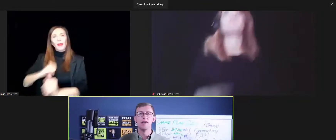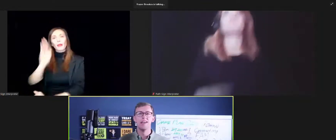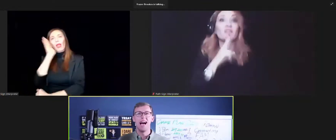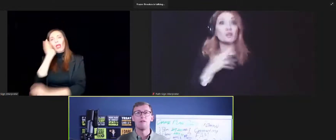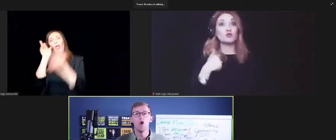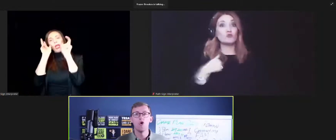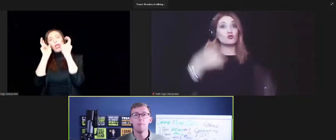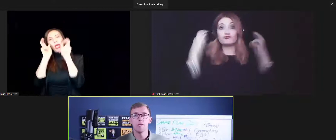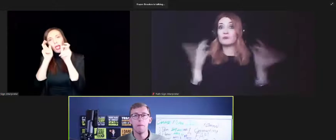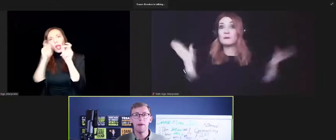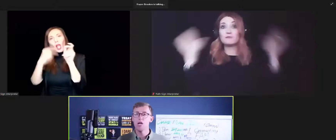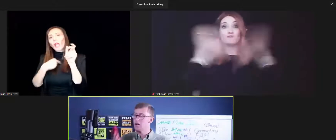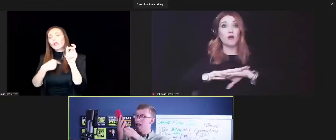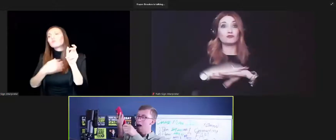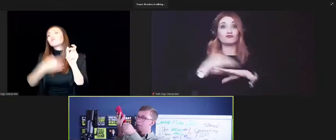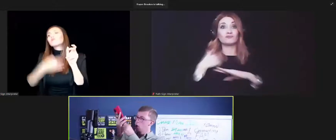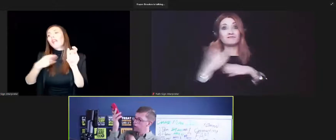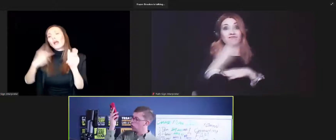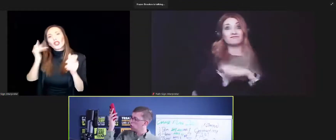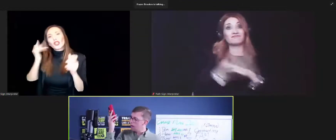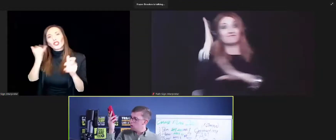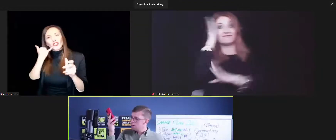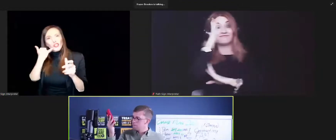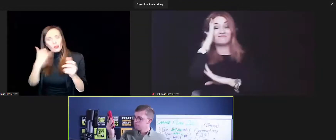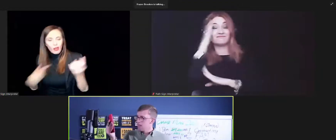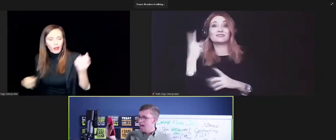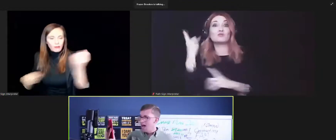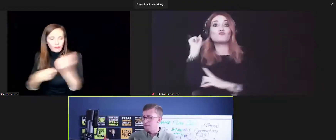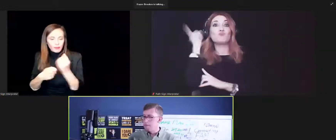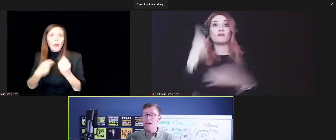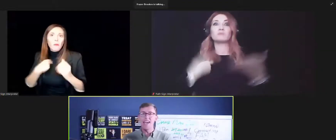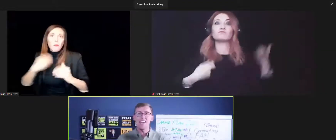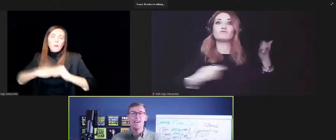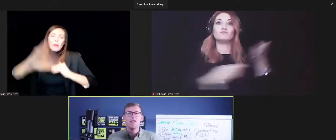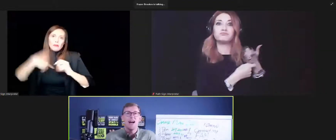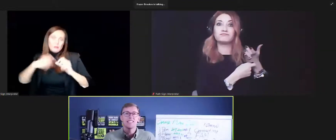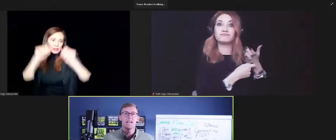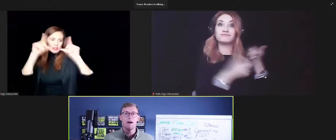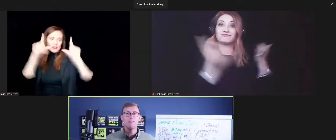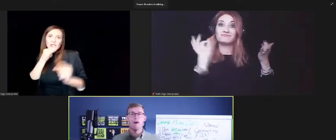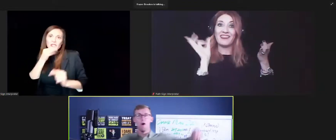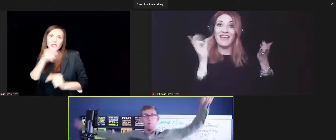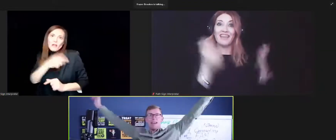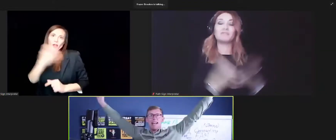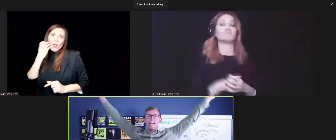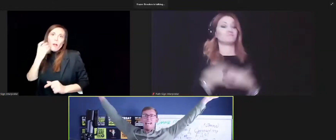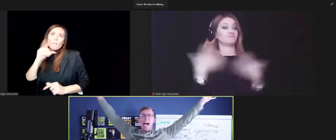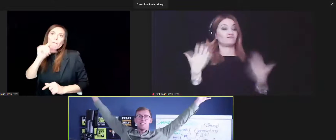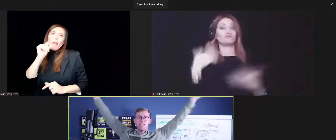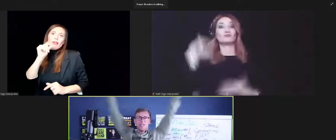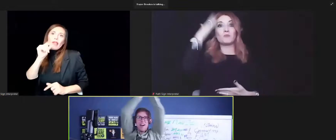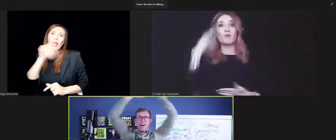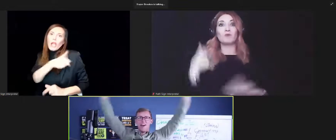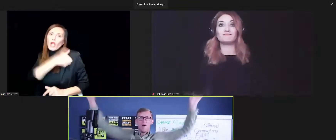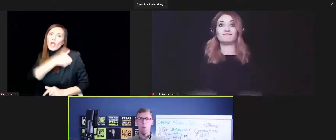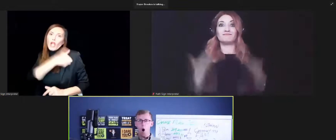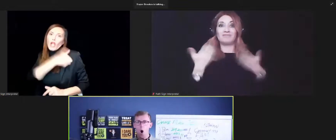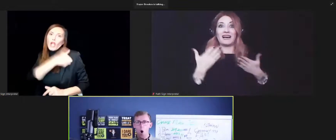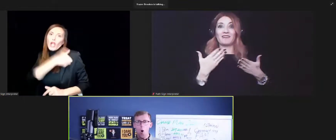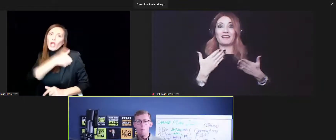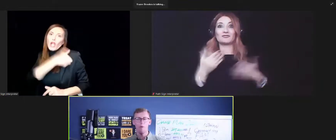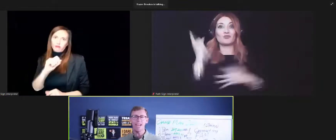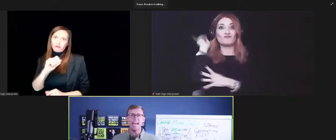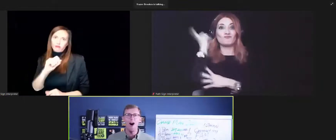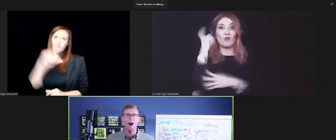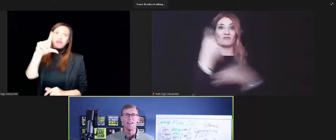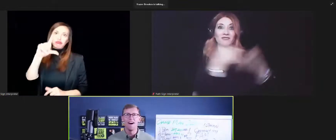phone, I have 100% battery. I pull the cord out. And for me, that's like my phone being like, yes,